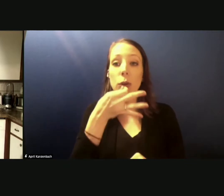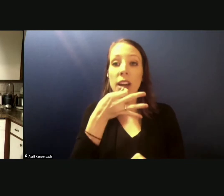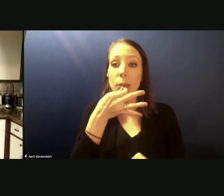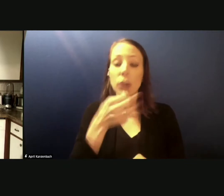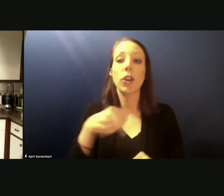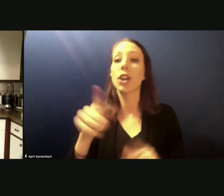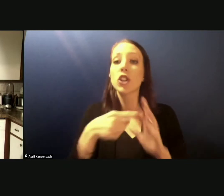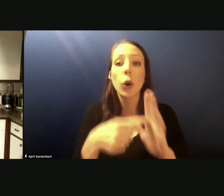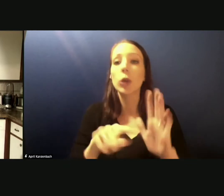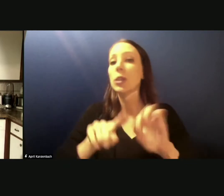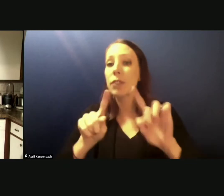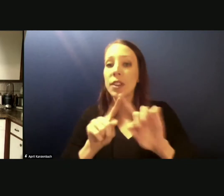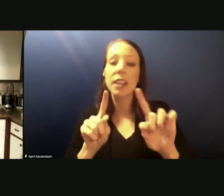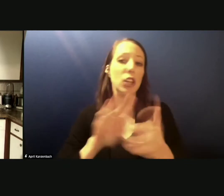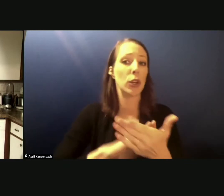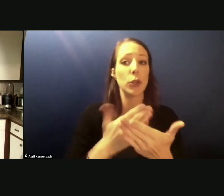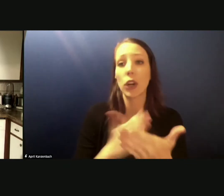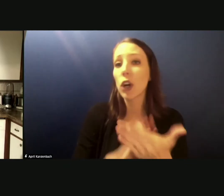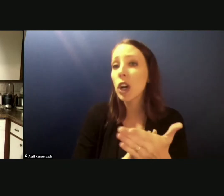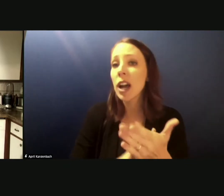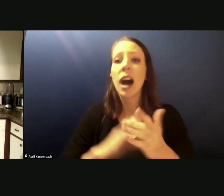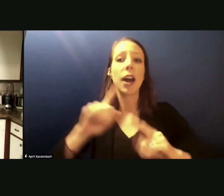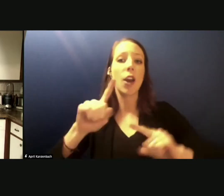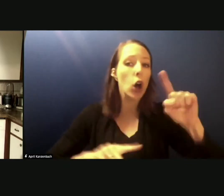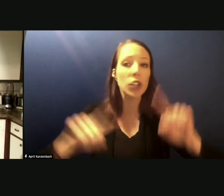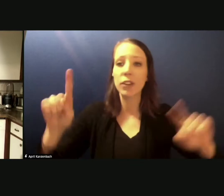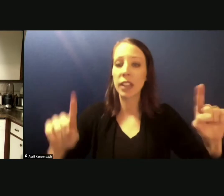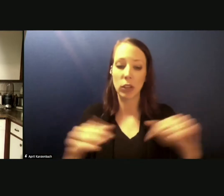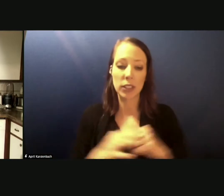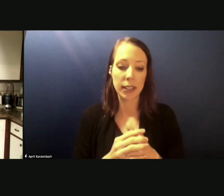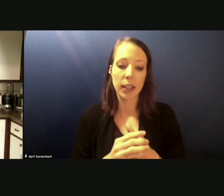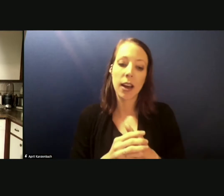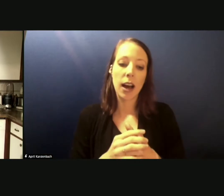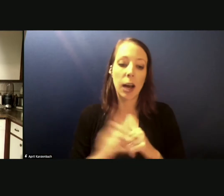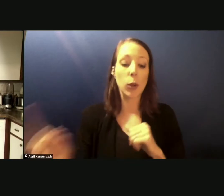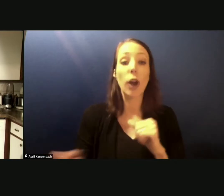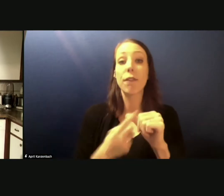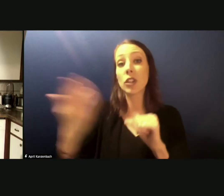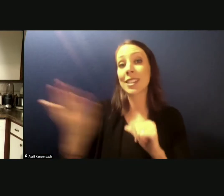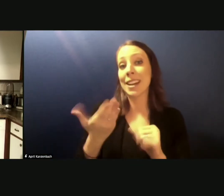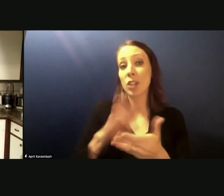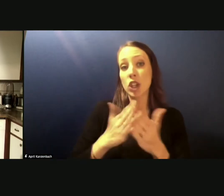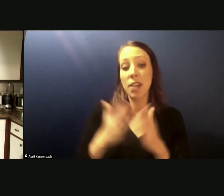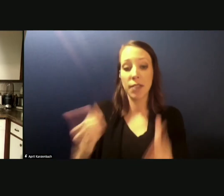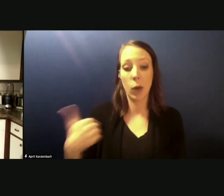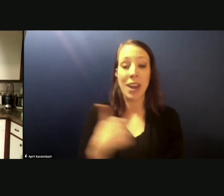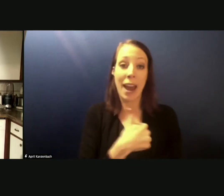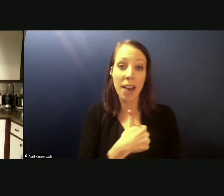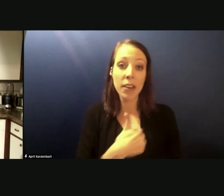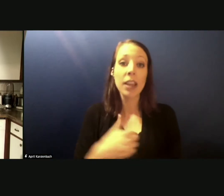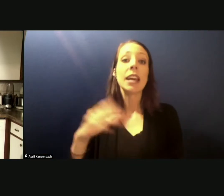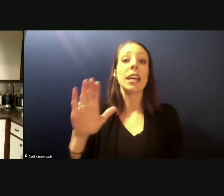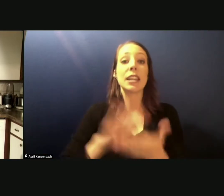food experts are going to show you different things that you can do to cook on all different levels. So our first guest chef that we